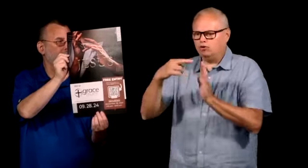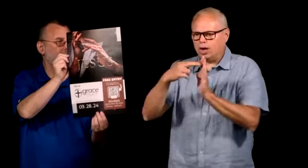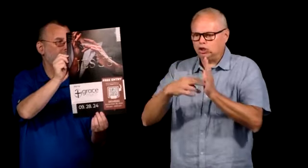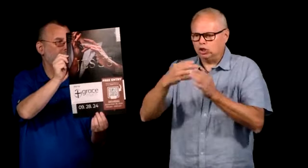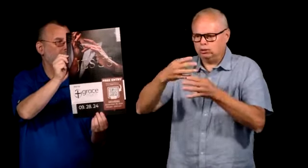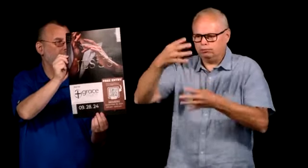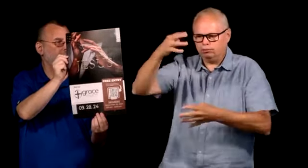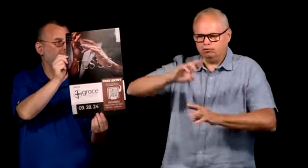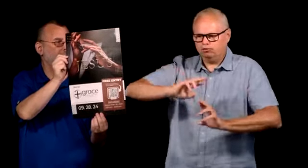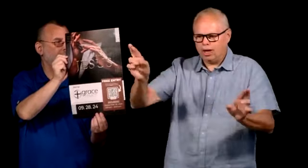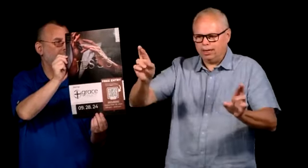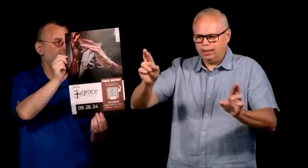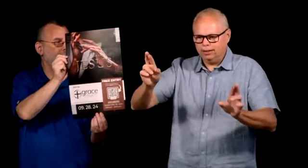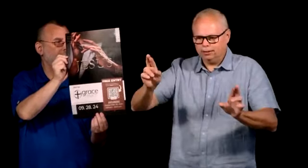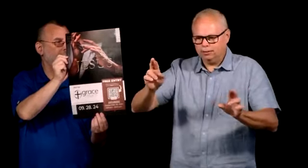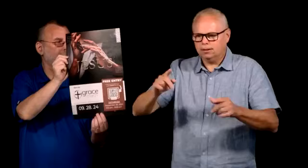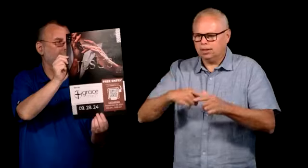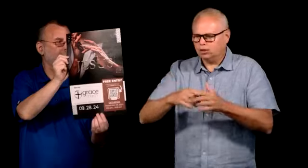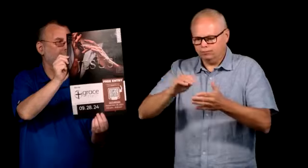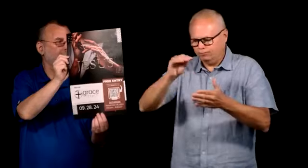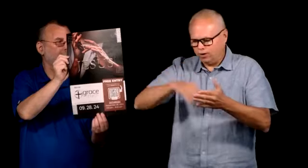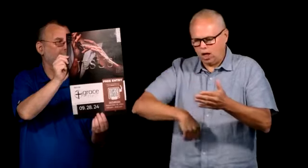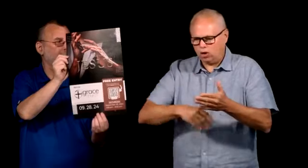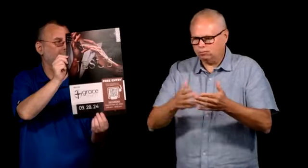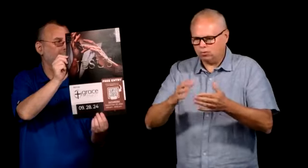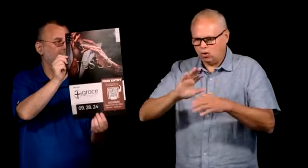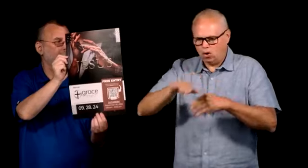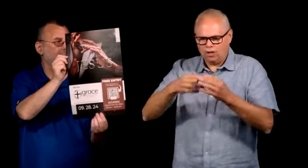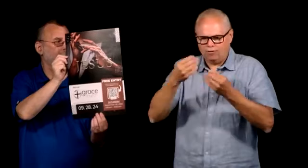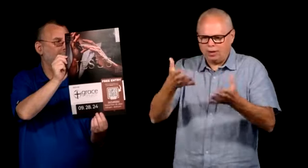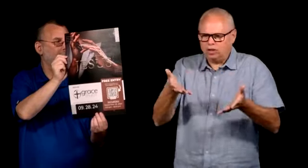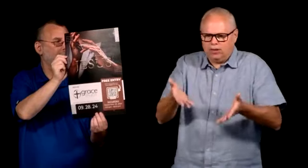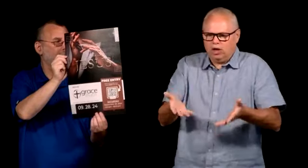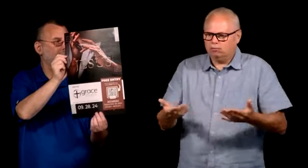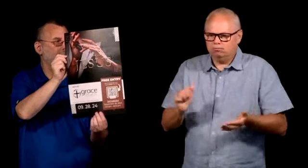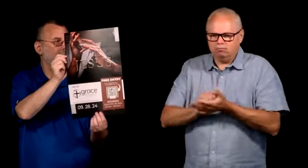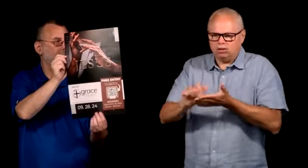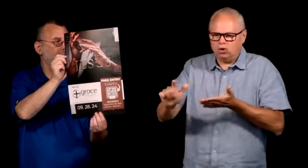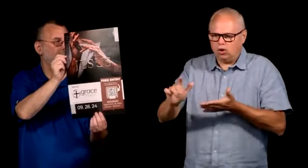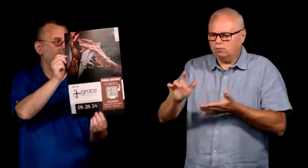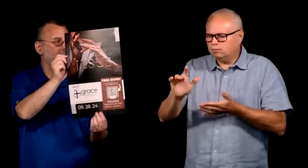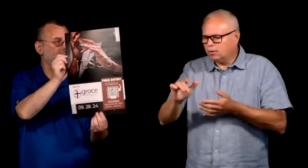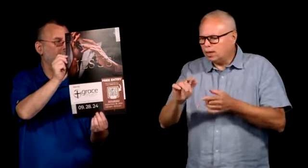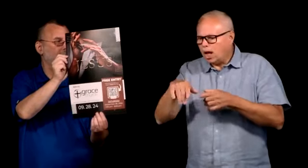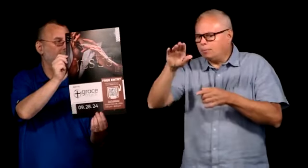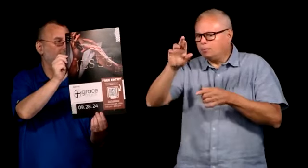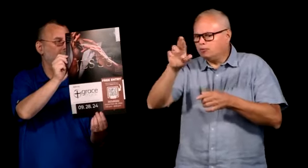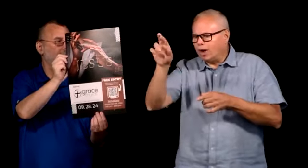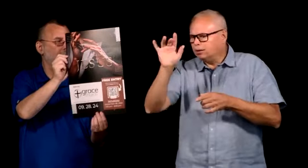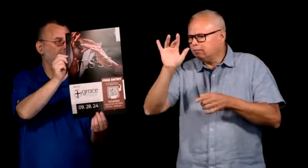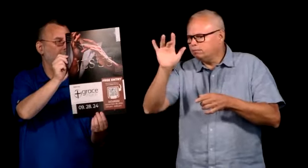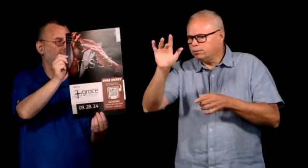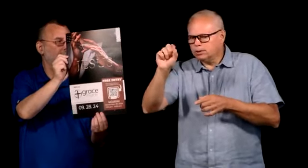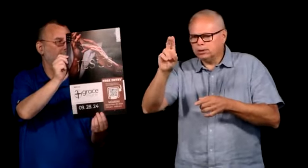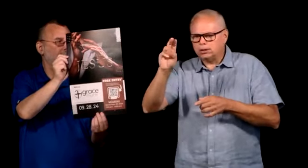link, and it'll pop up the registration page. Go ahead and fill out the registration, and that's it. That's all you have to